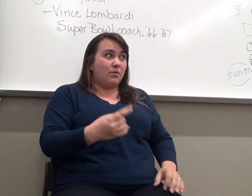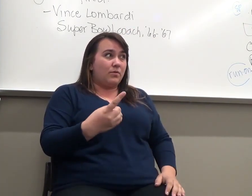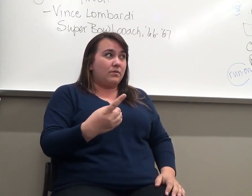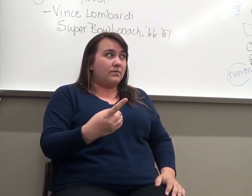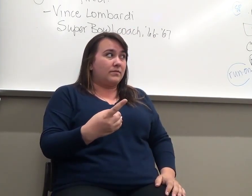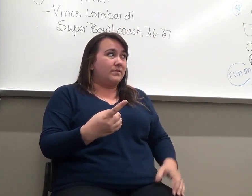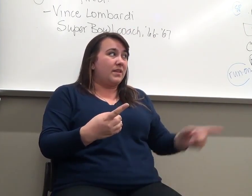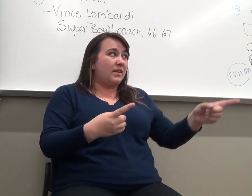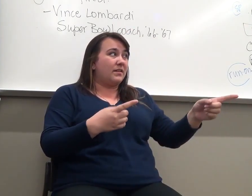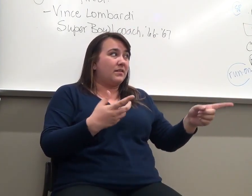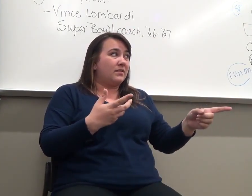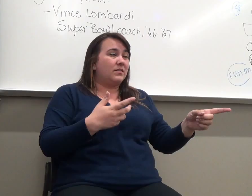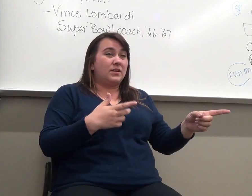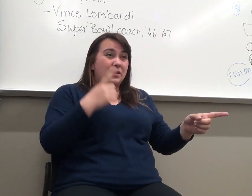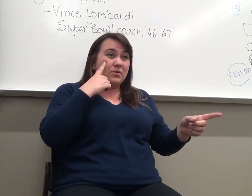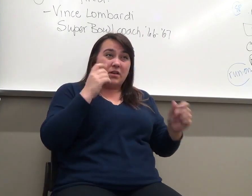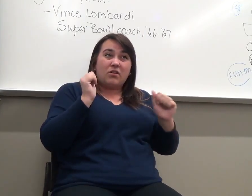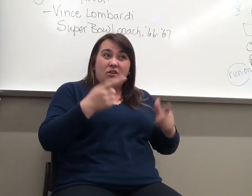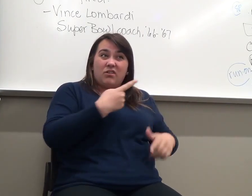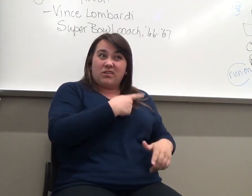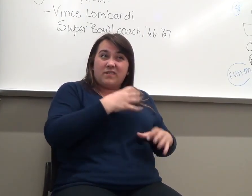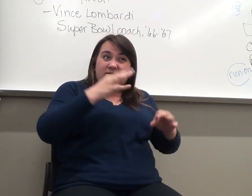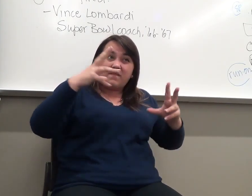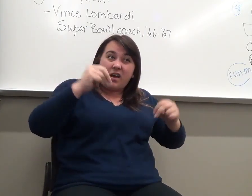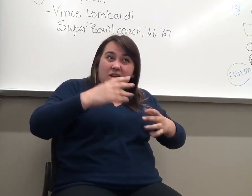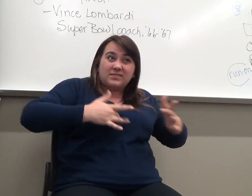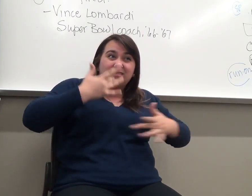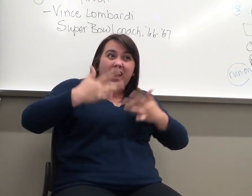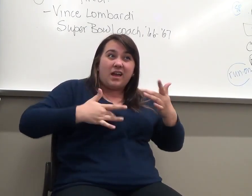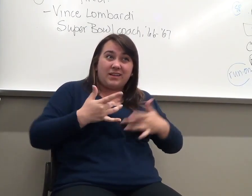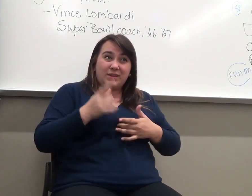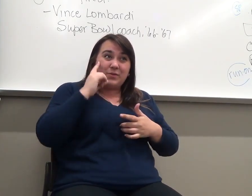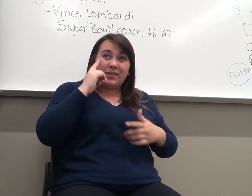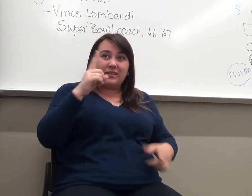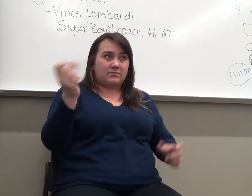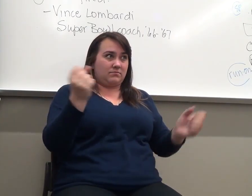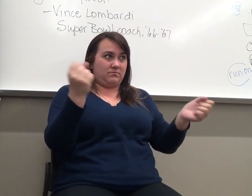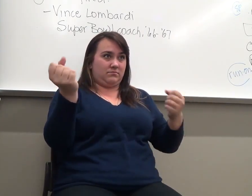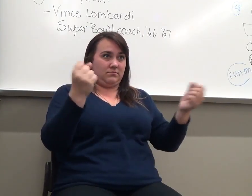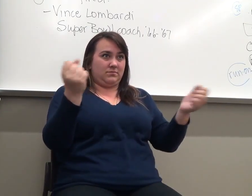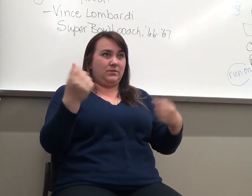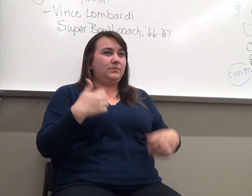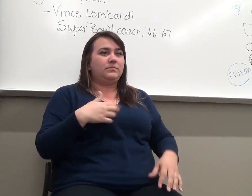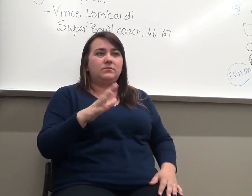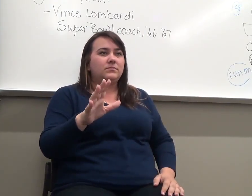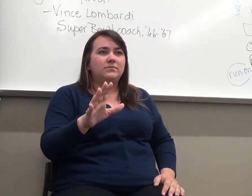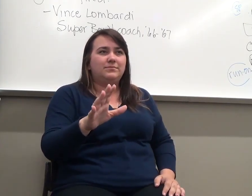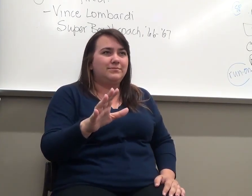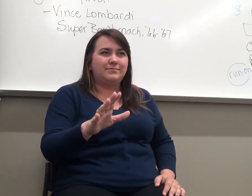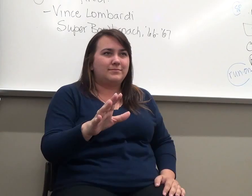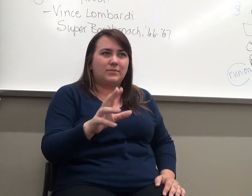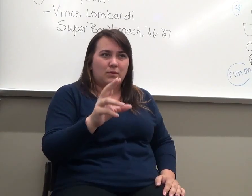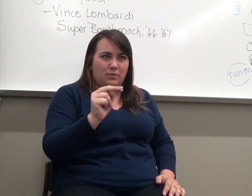Everybody thinks operating an assault rifle is exciting? Yes. Okay. No, I don't think everybody does. So